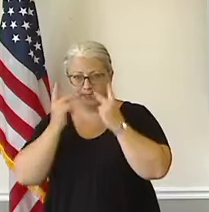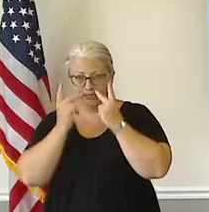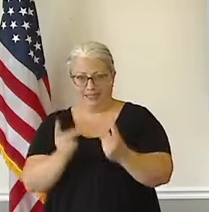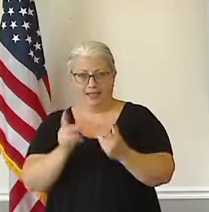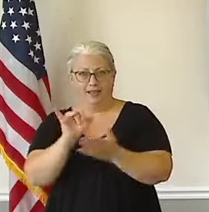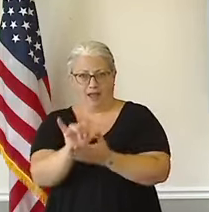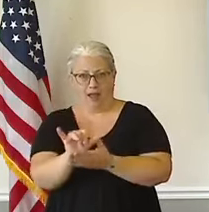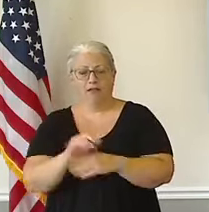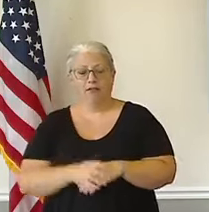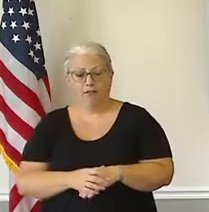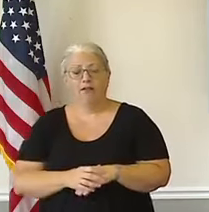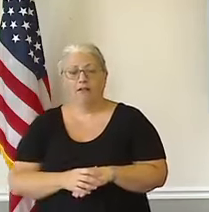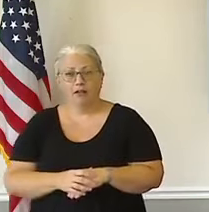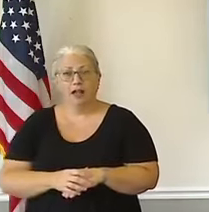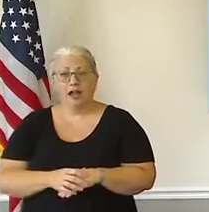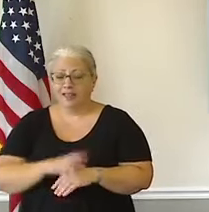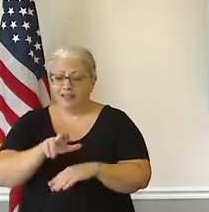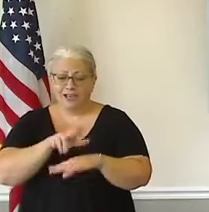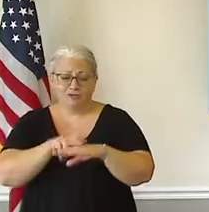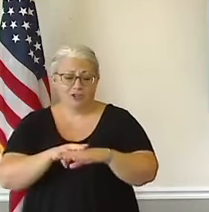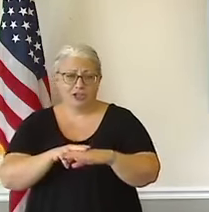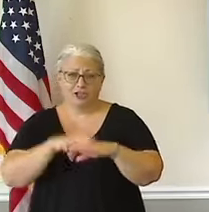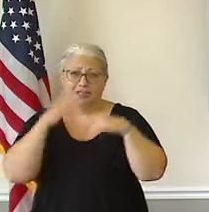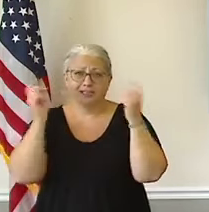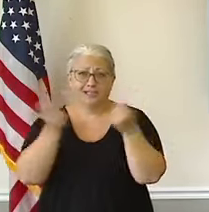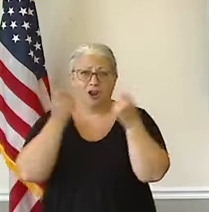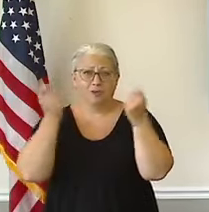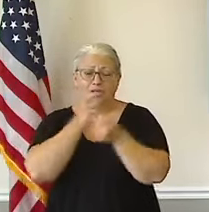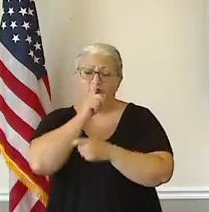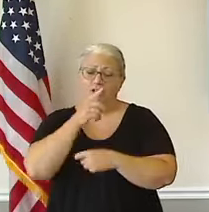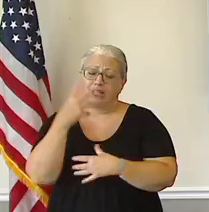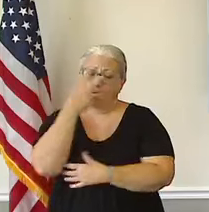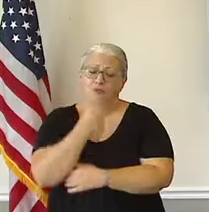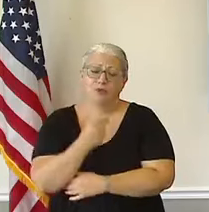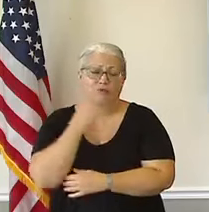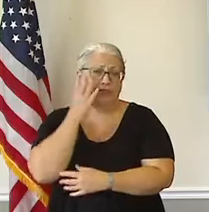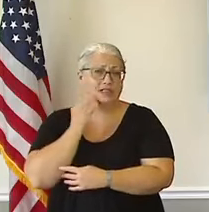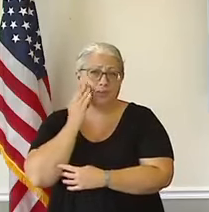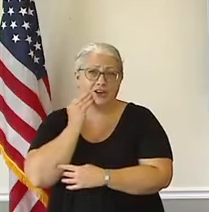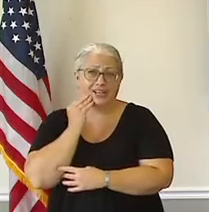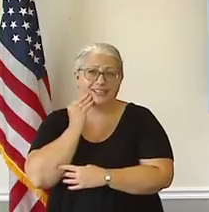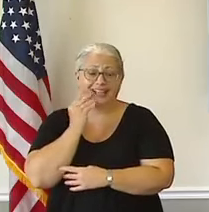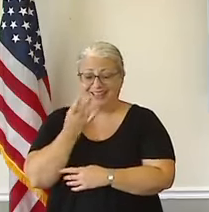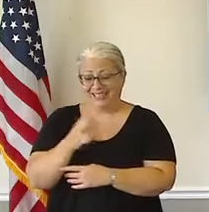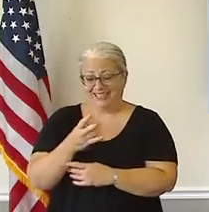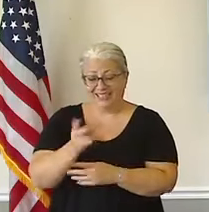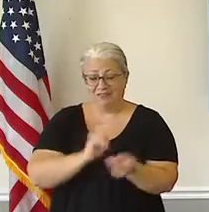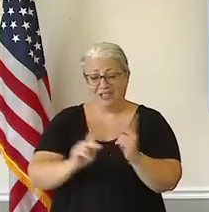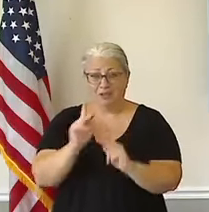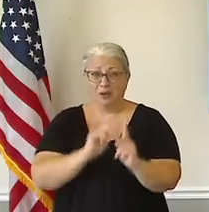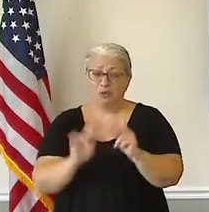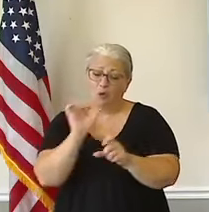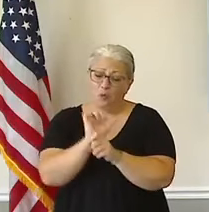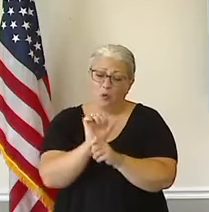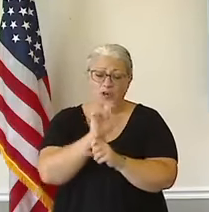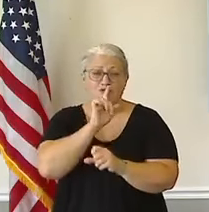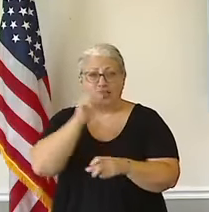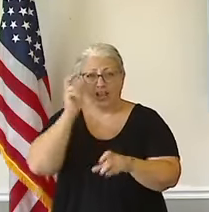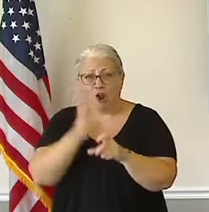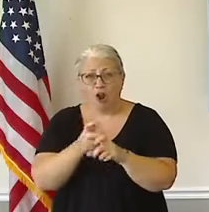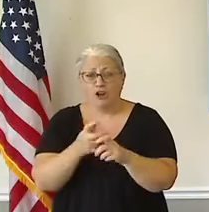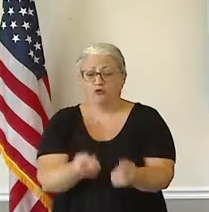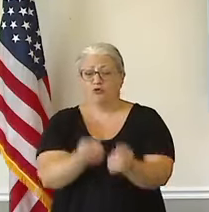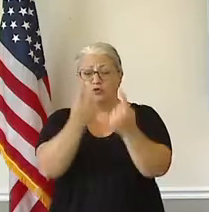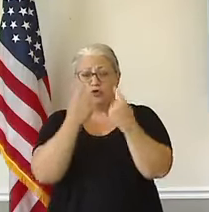information. But naturalization ceremony is just a beautiful, beautiful experience. These are individuals who work darn hard to come to this